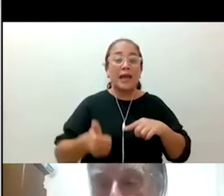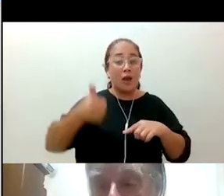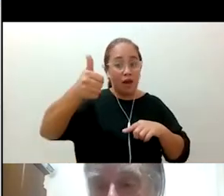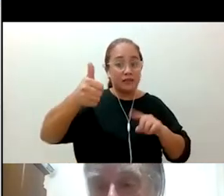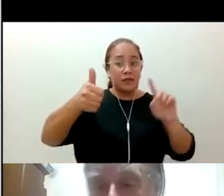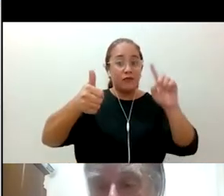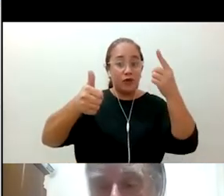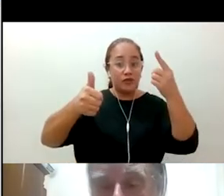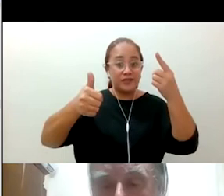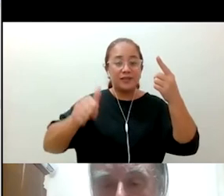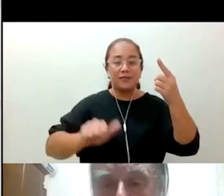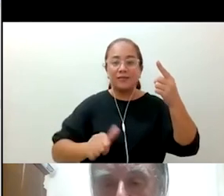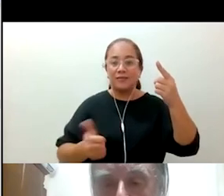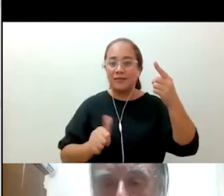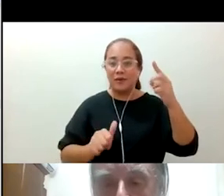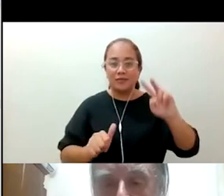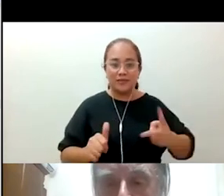who.